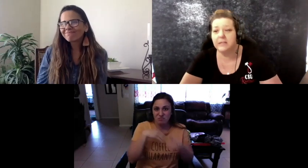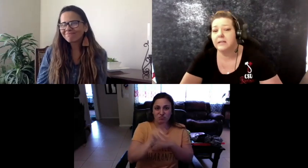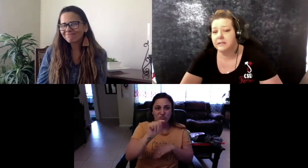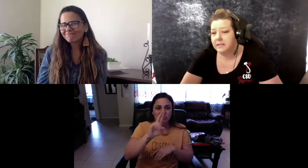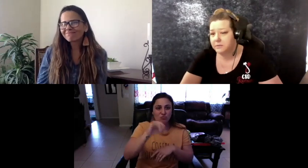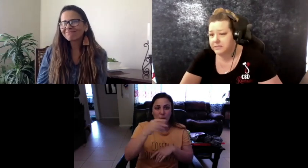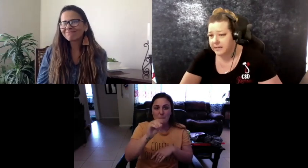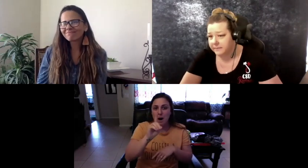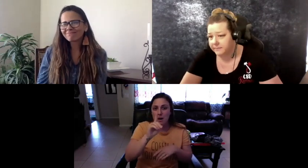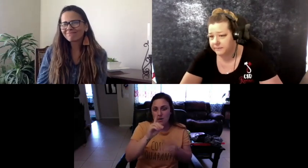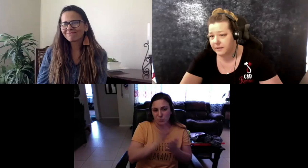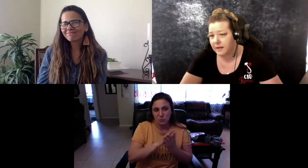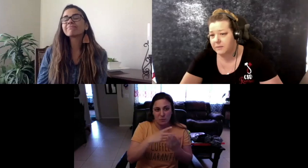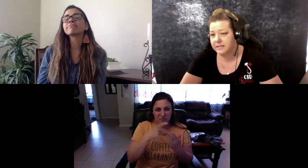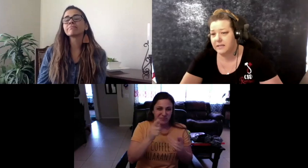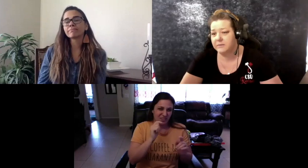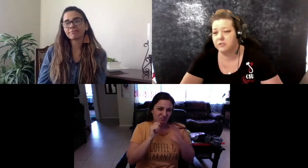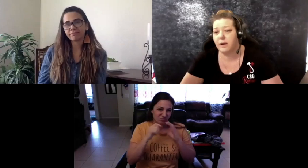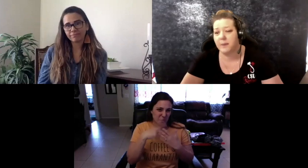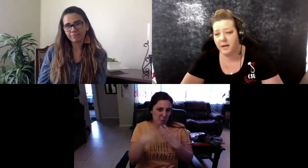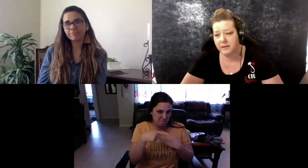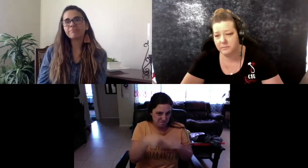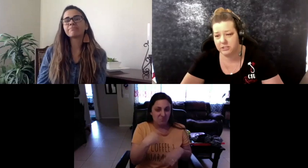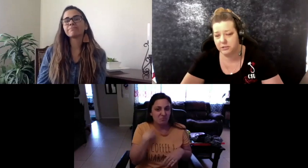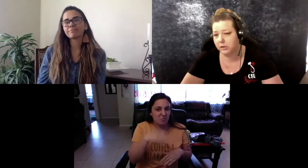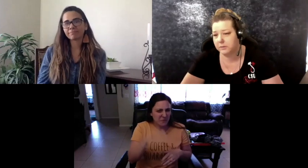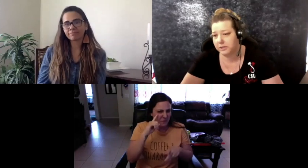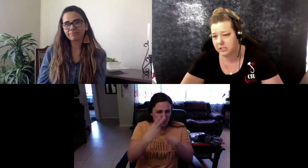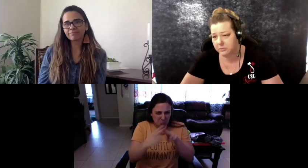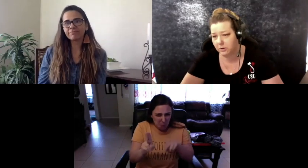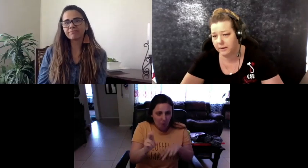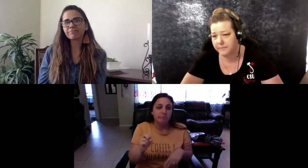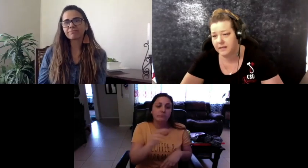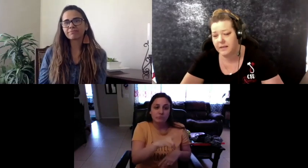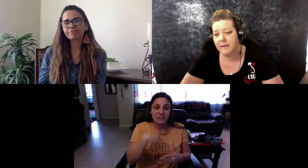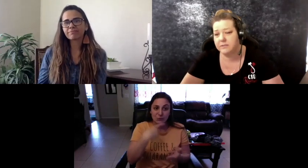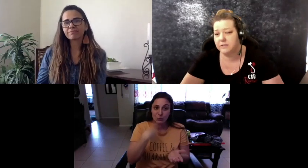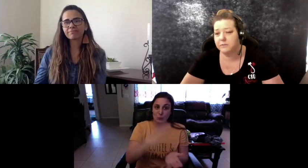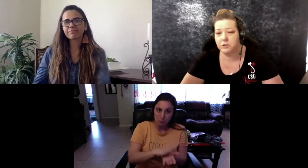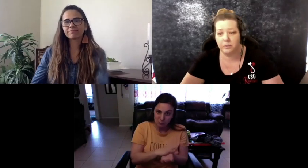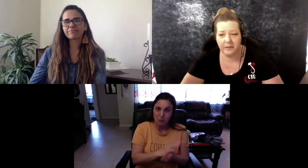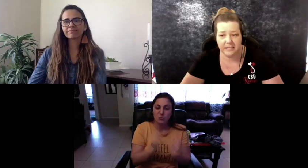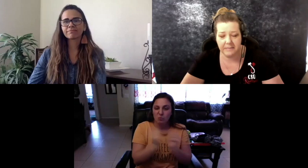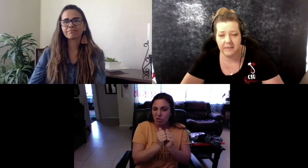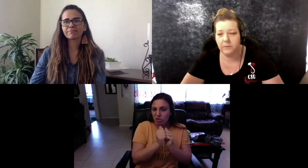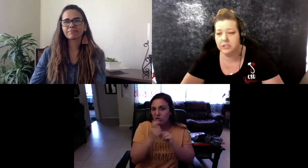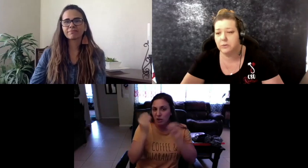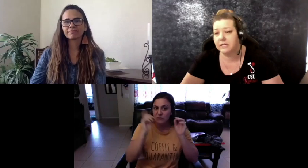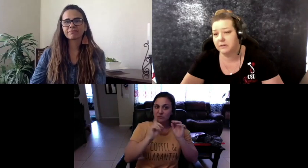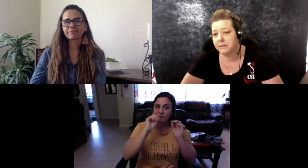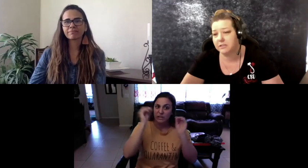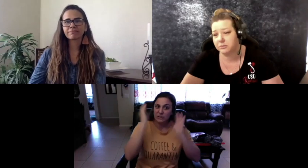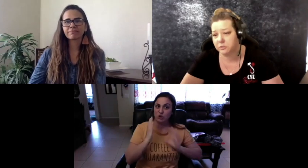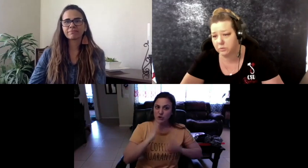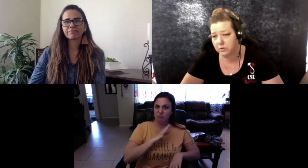what Yiesell was saying. I was at Tripod, which is a total communication program. I was there for a short period of time and then went to a